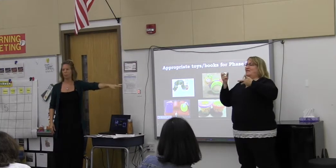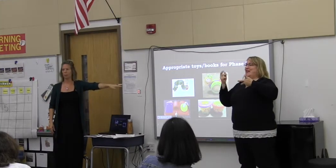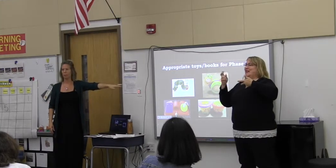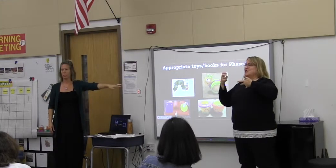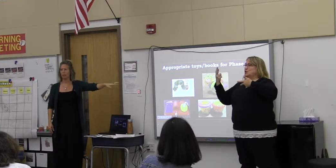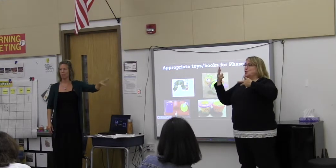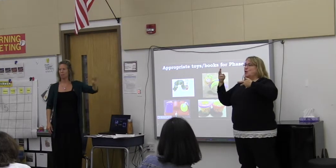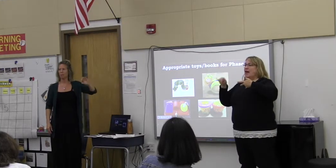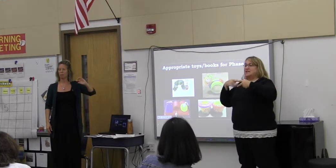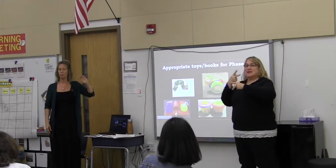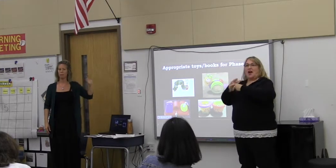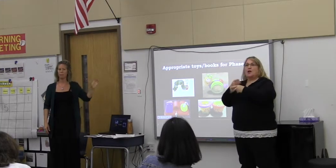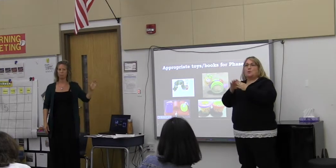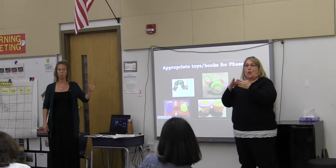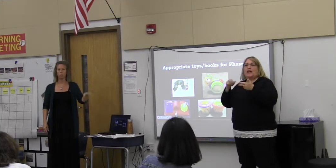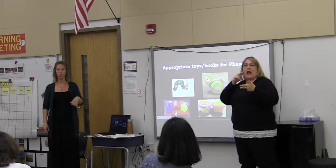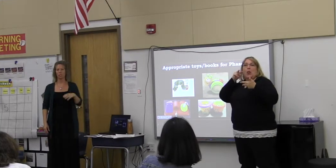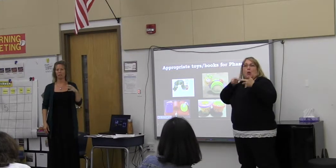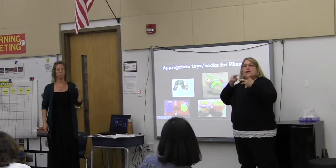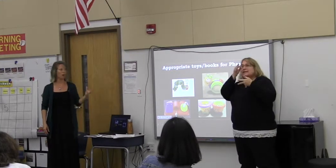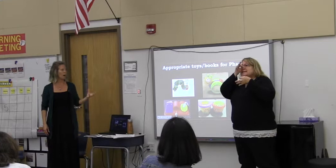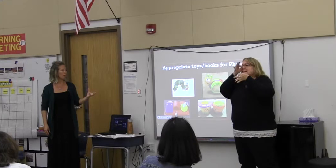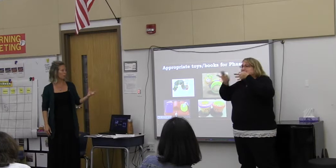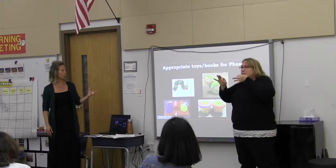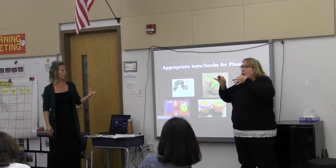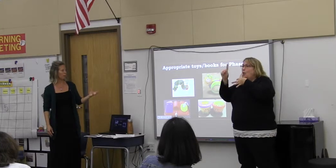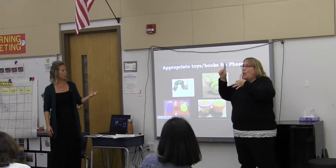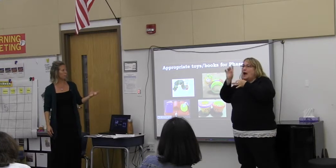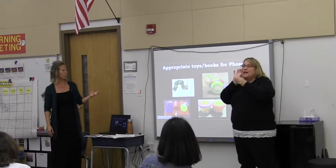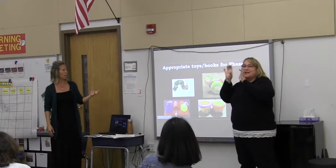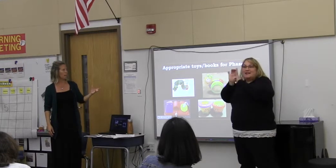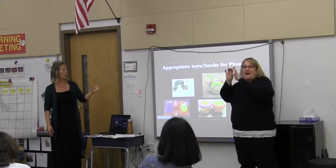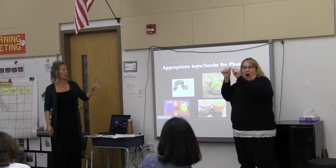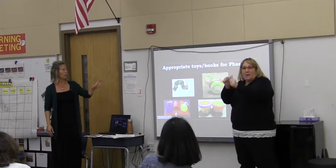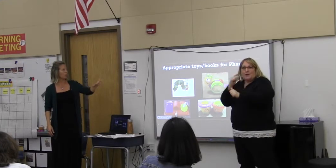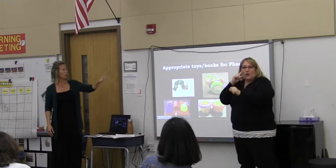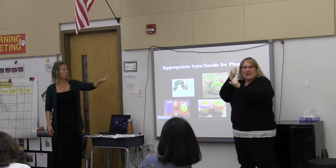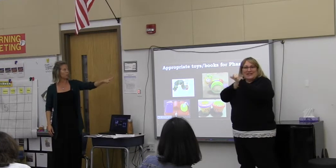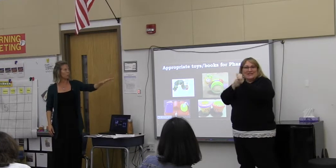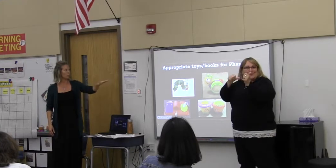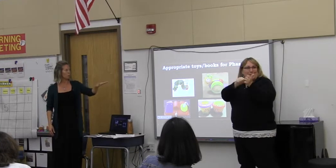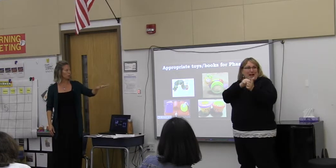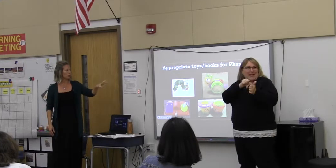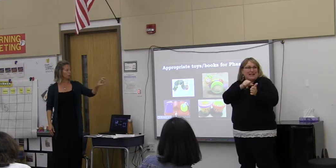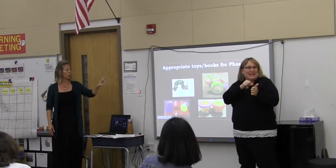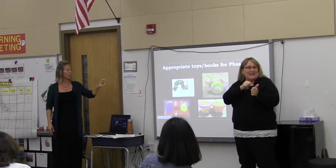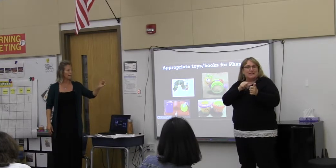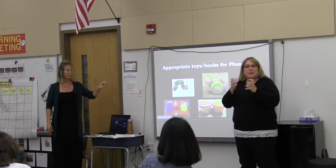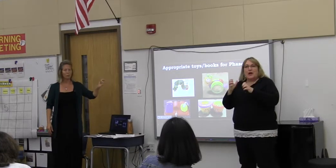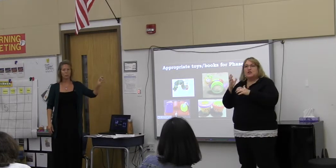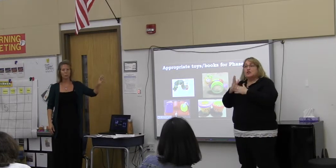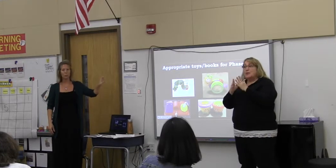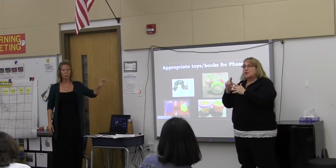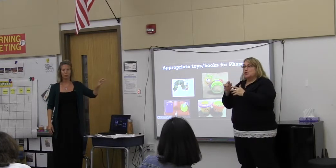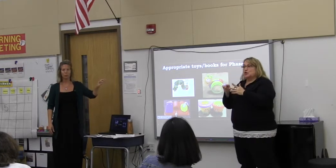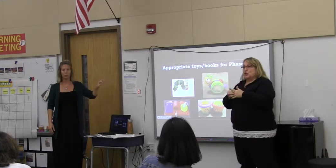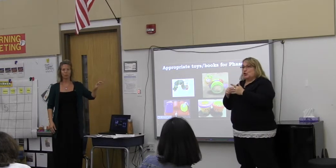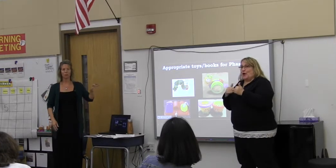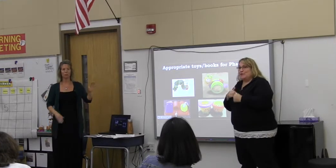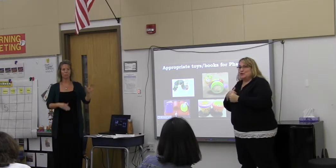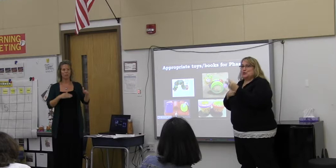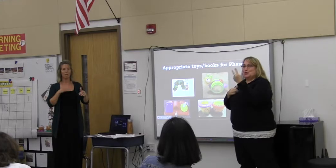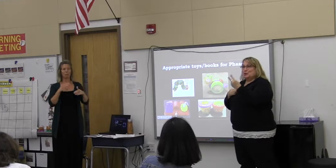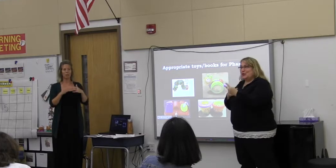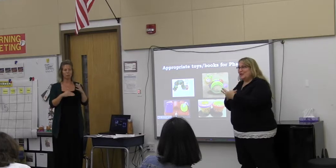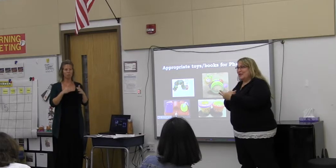books they might be able to look at. Things that are very simple, that just have one object per page. You notice some of the toys are starting to have 2 or 3